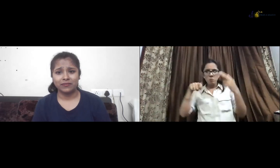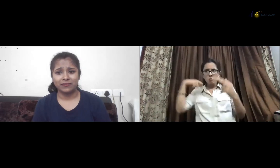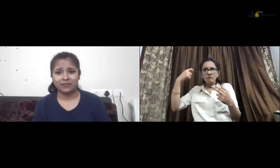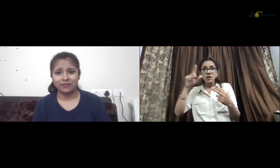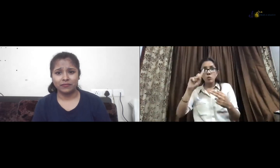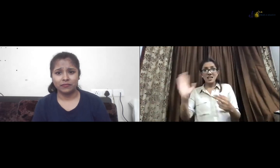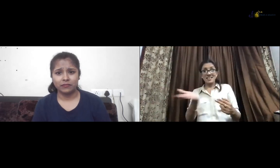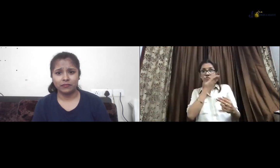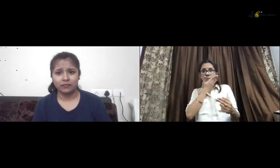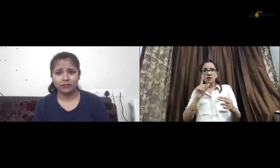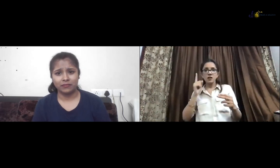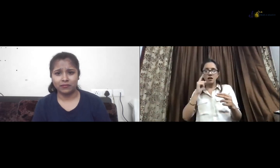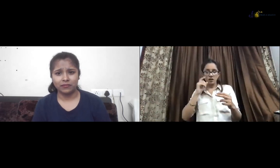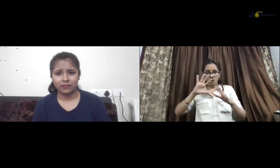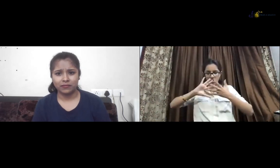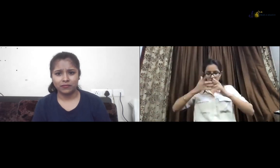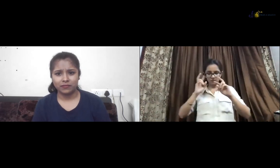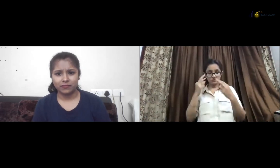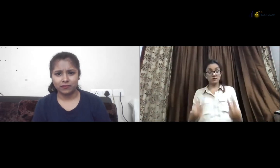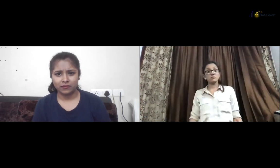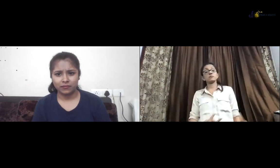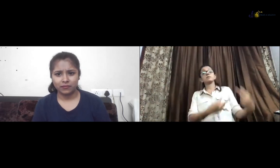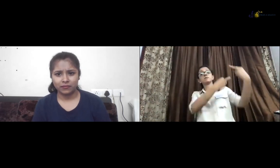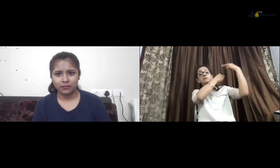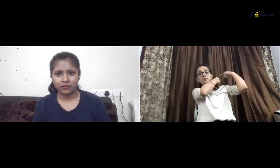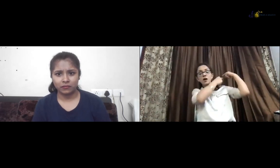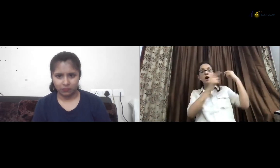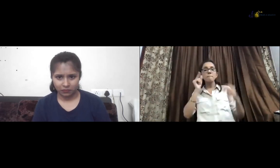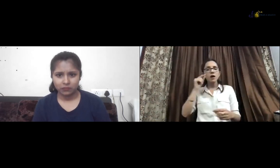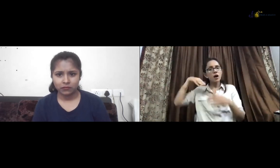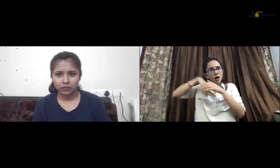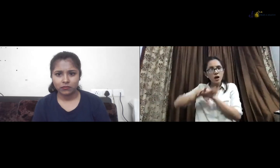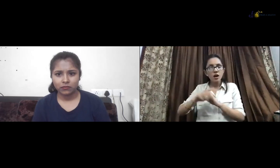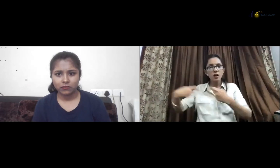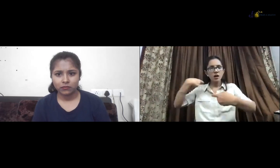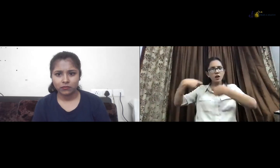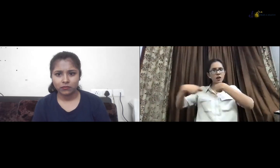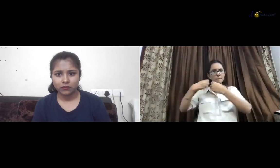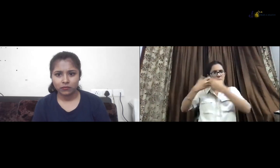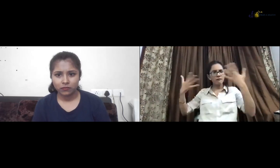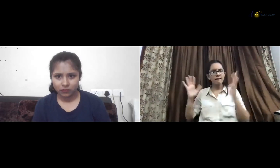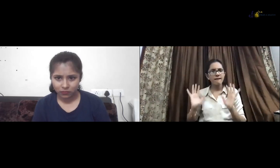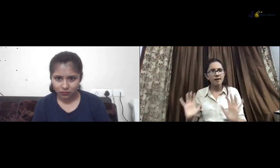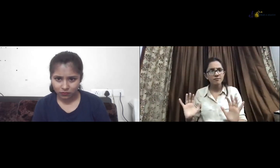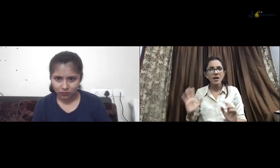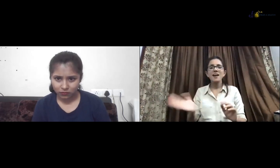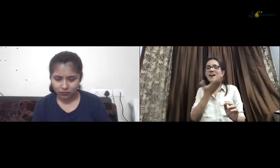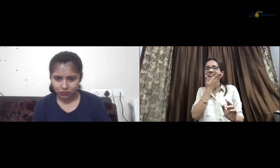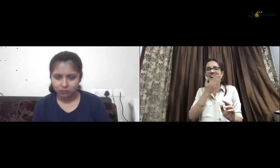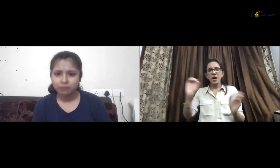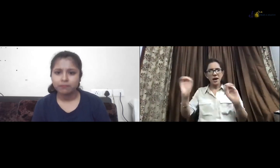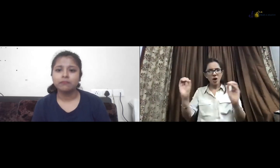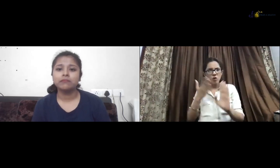can forgive that. You have seen. So that means if you will, if the person will slap you once, that